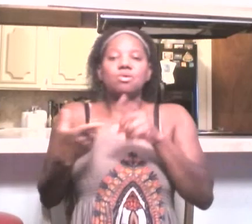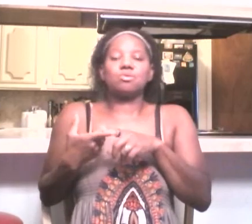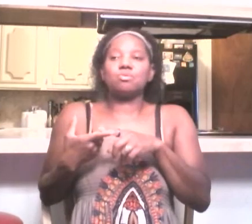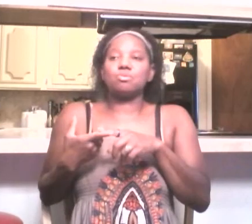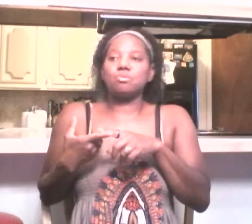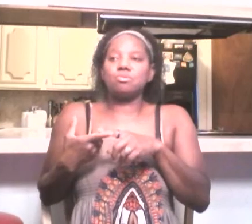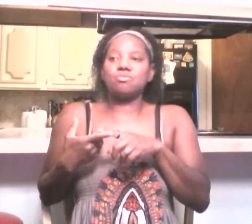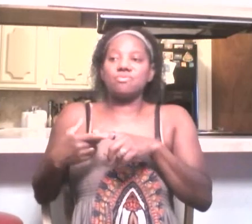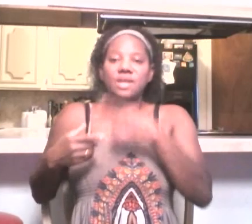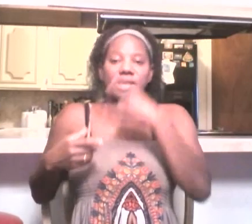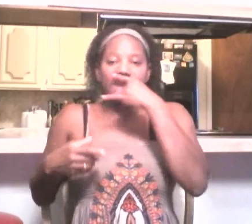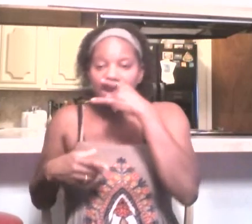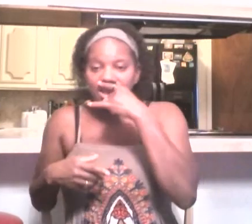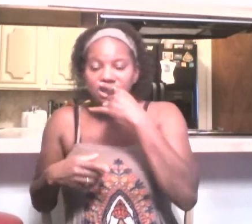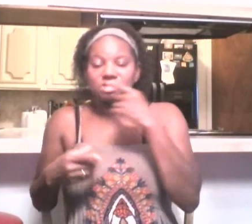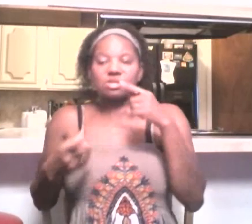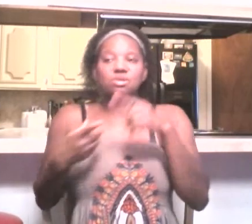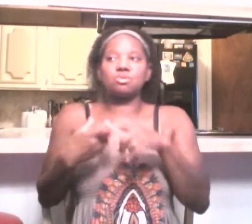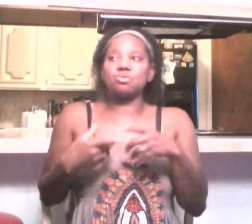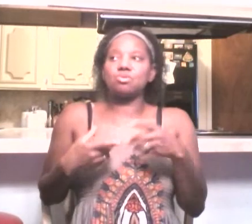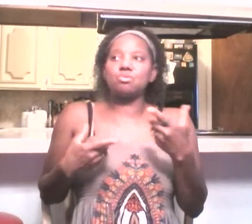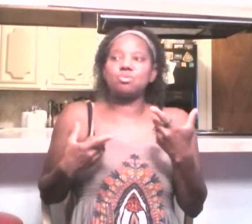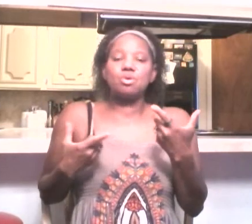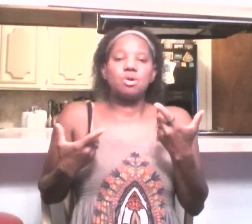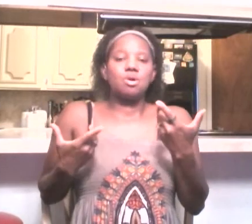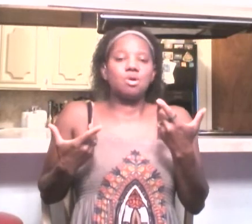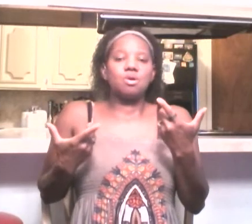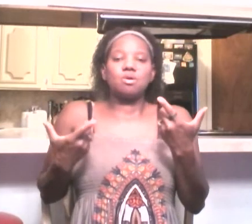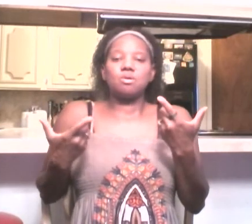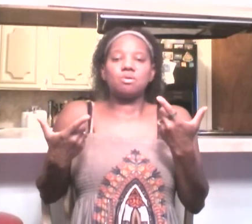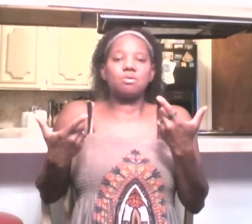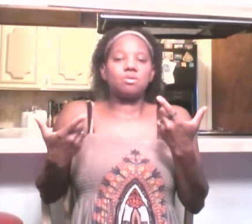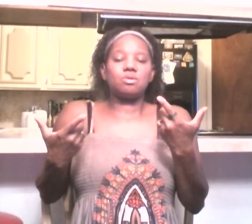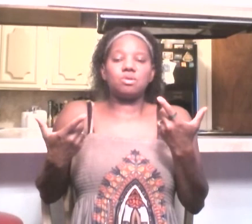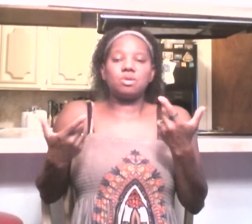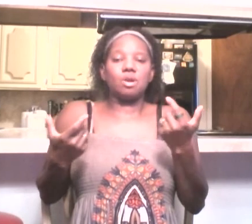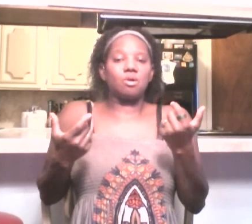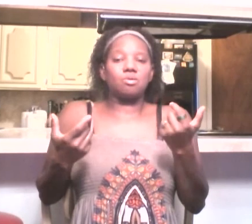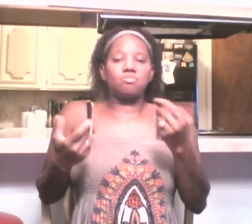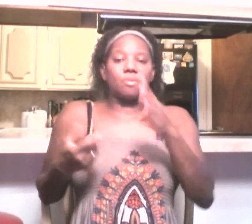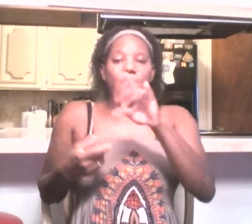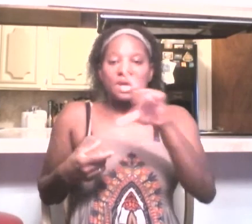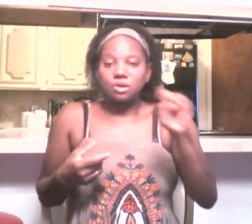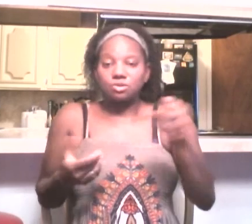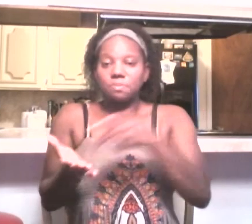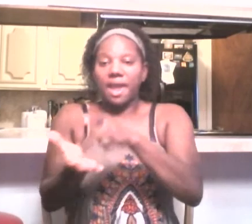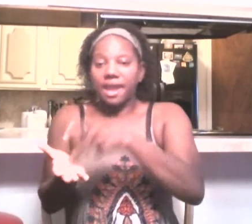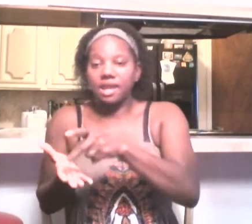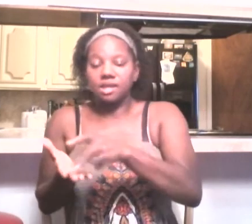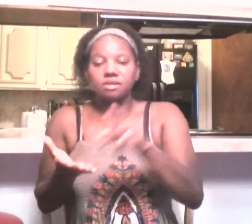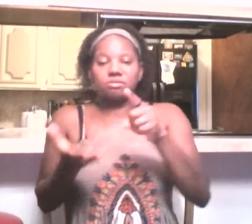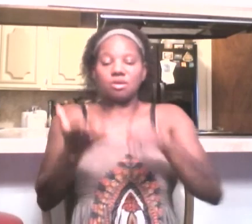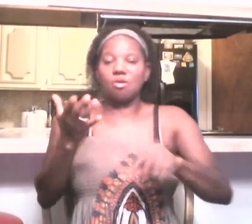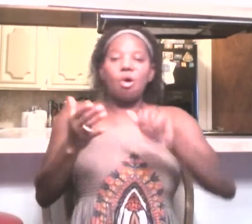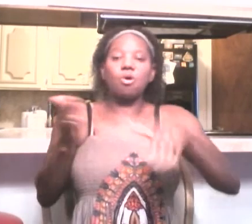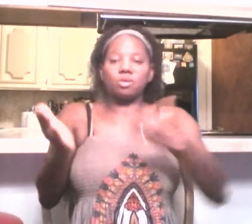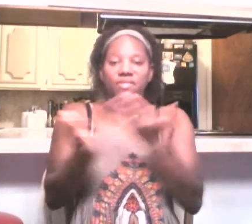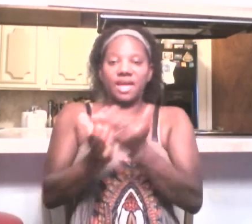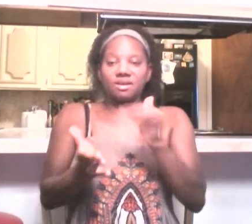to the kids, to the, you know, the bills paying, you know, all of that. But